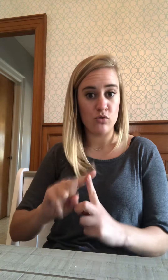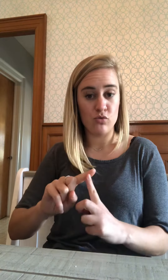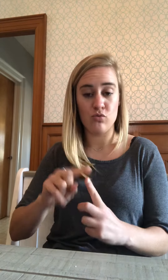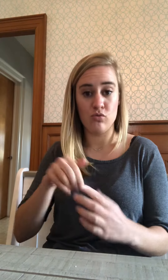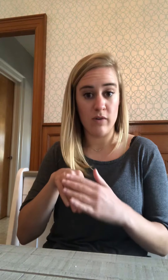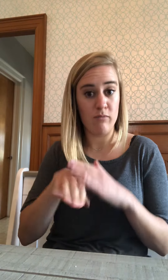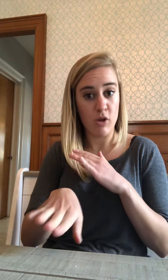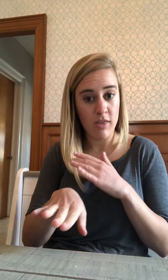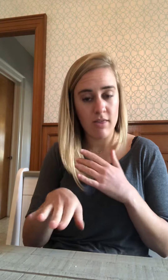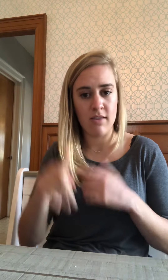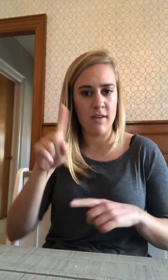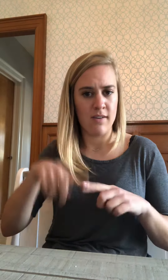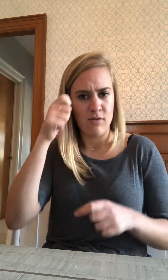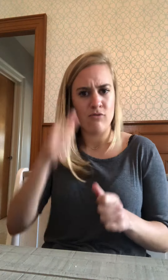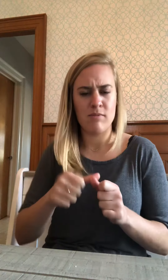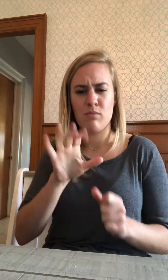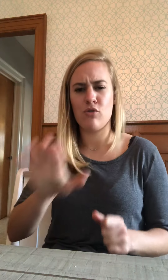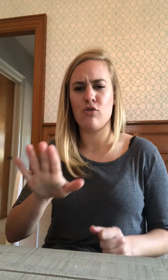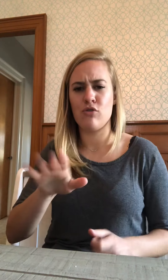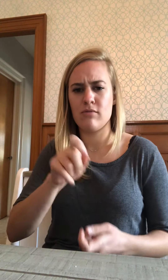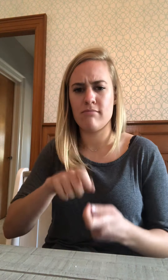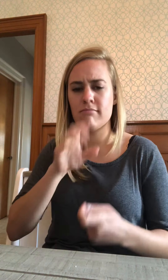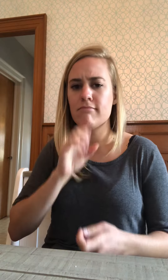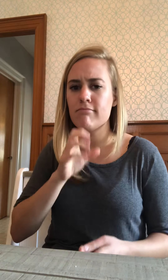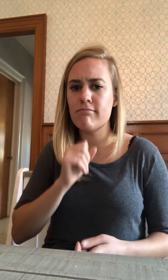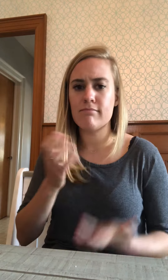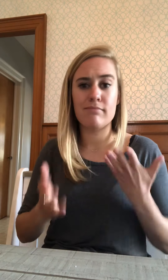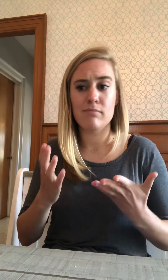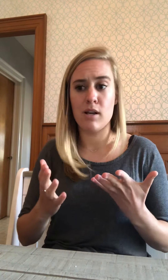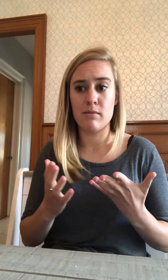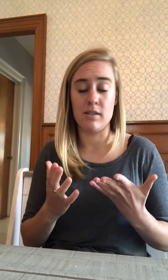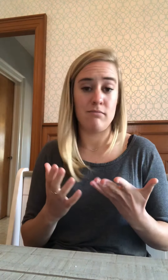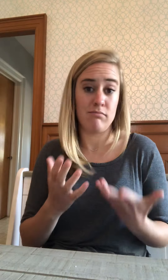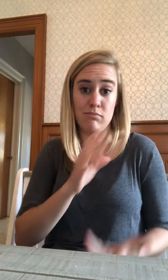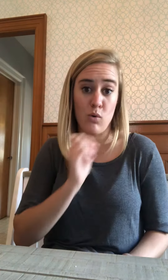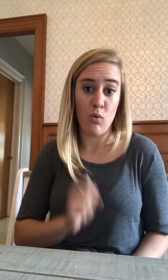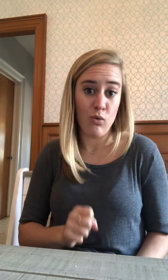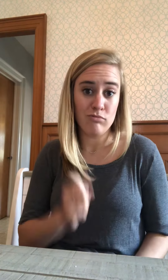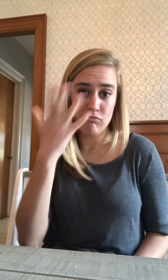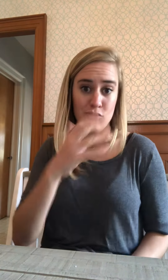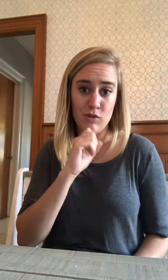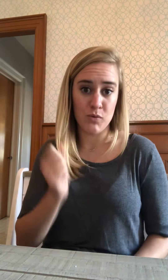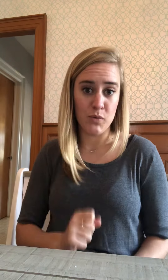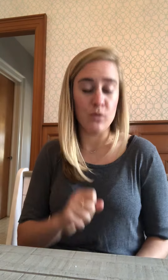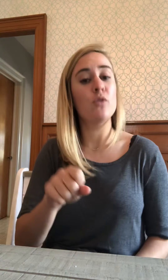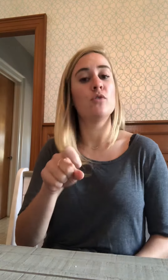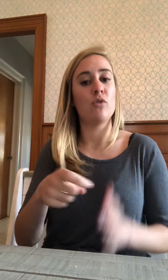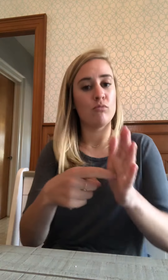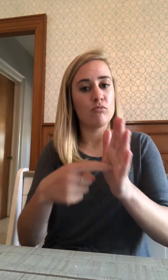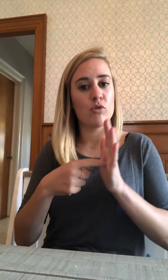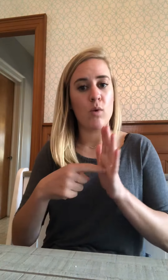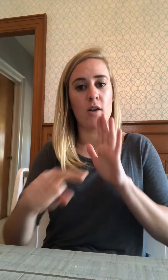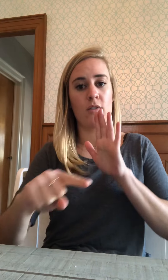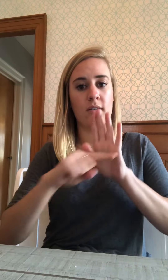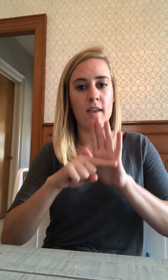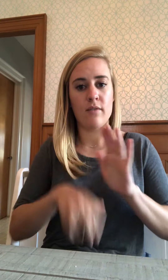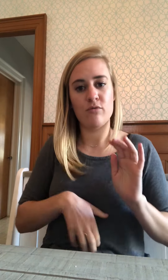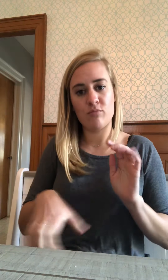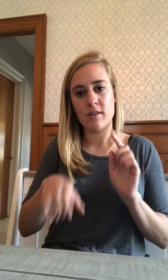I can't remember how old she was, but she's probably as old as she looks. So you need a negative pregnancy test. Depending on the age and the